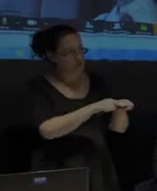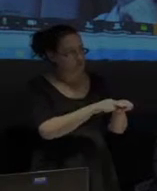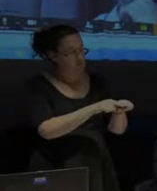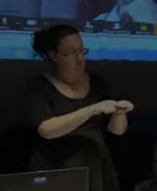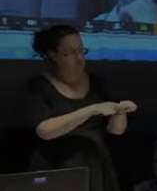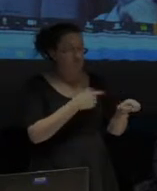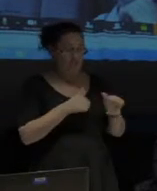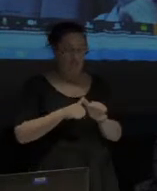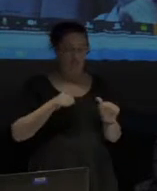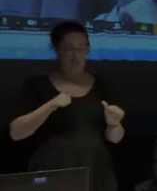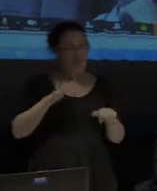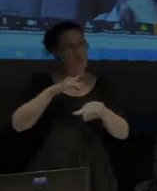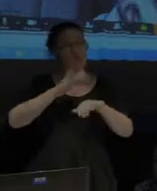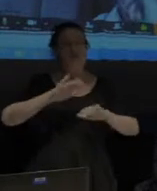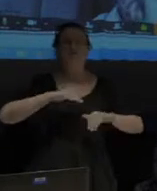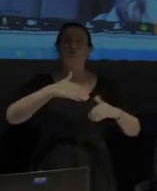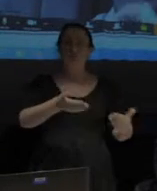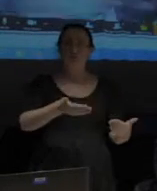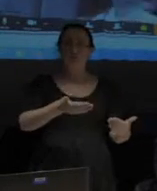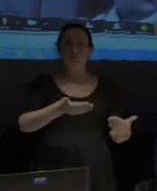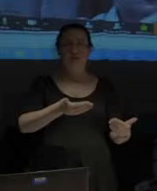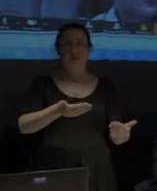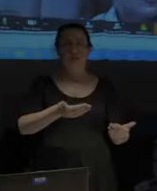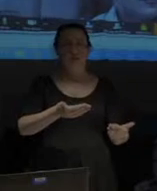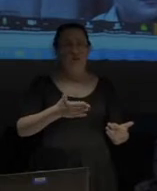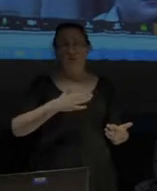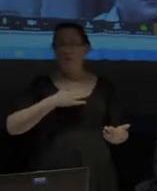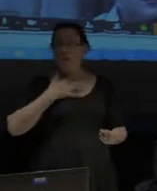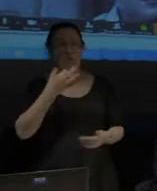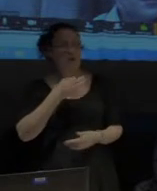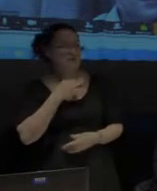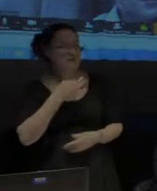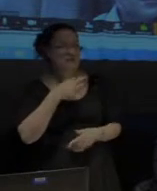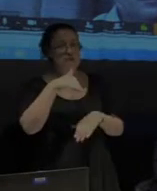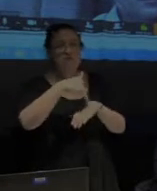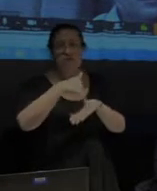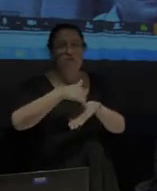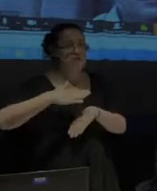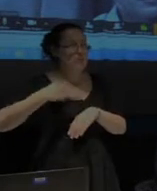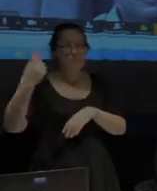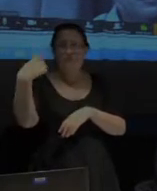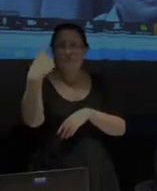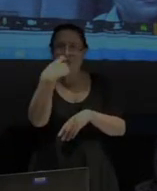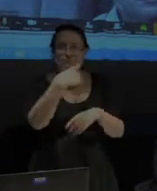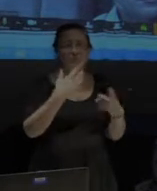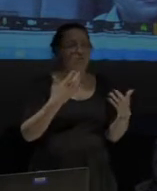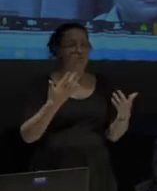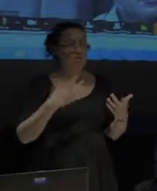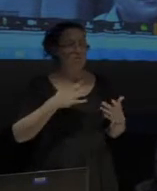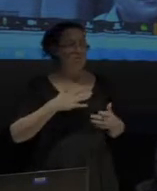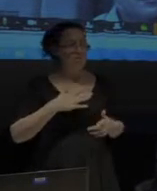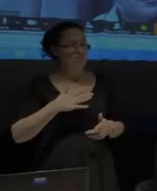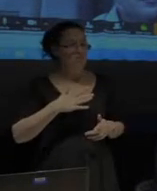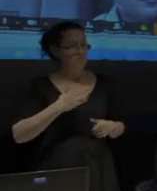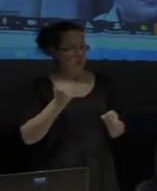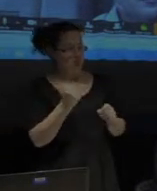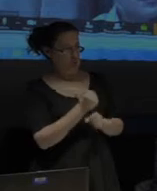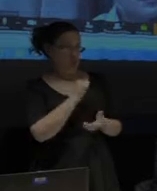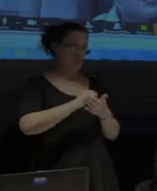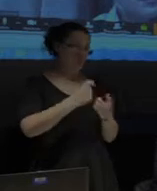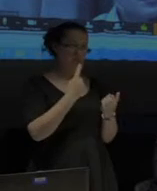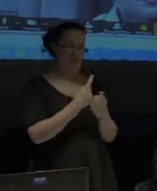a professional services firm and incredibly risk averse and doesn't want to get into trouble, both by not doing the wrong thing and therefore selling its